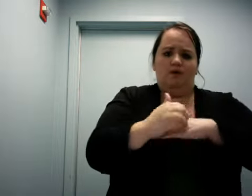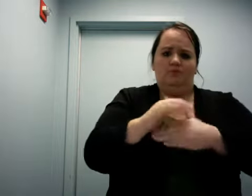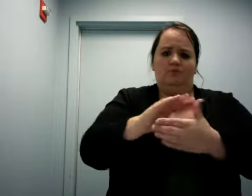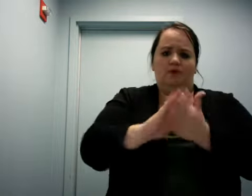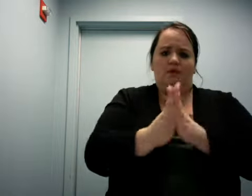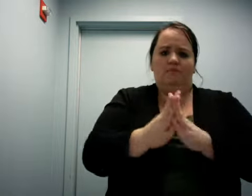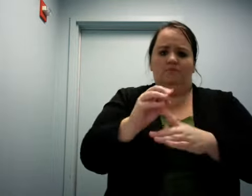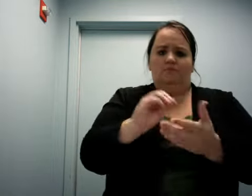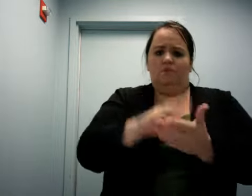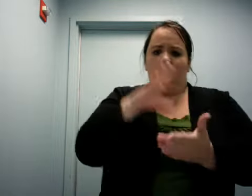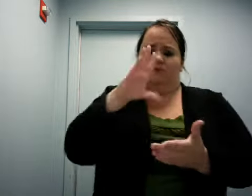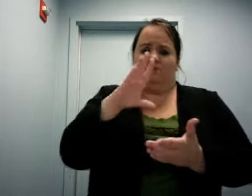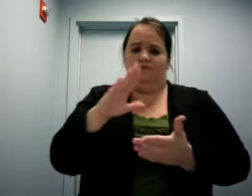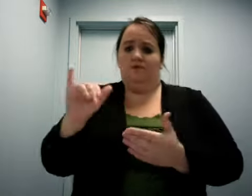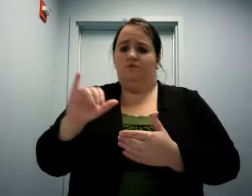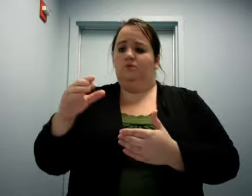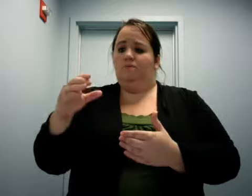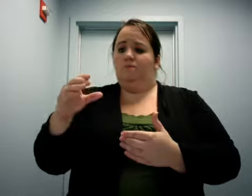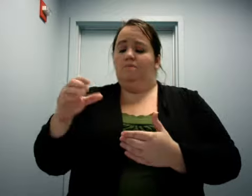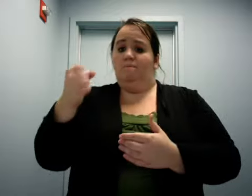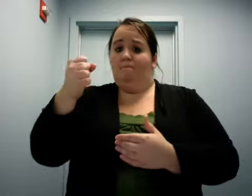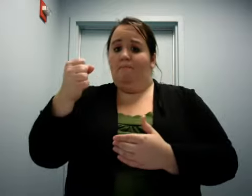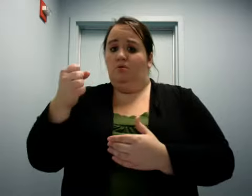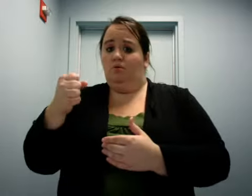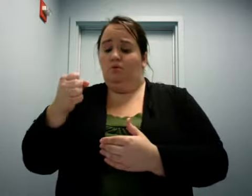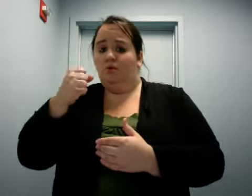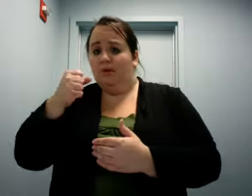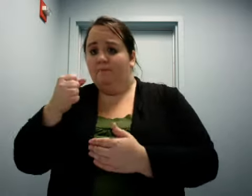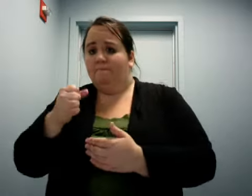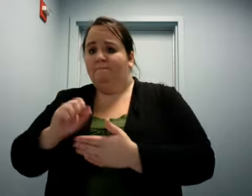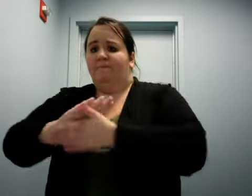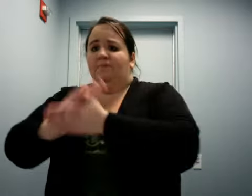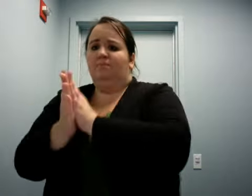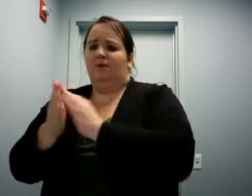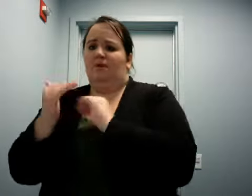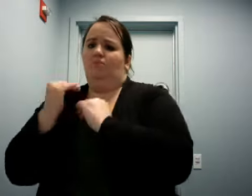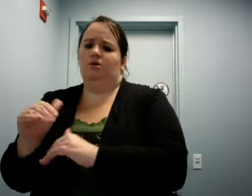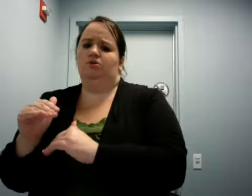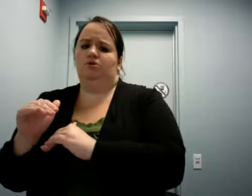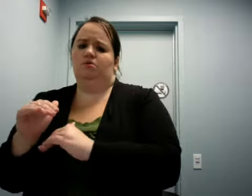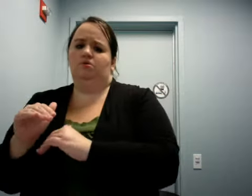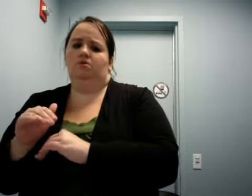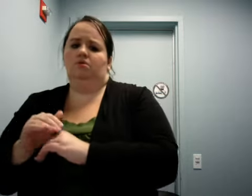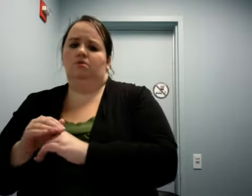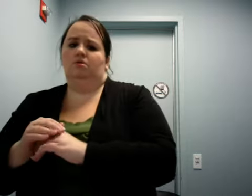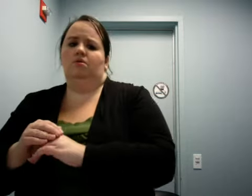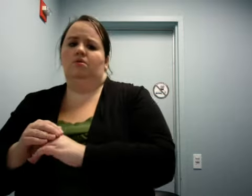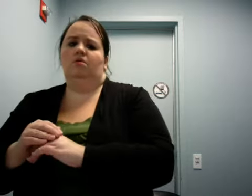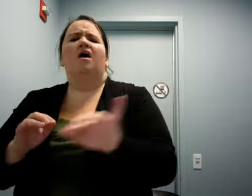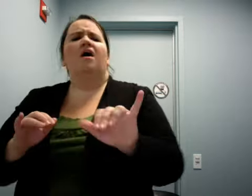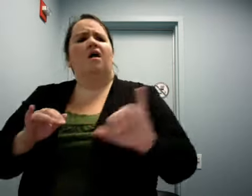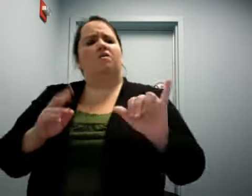became rationed. And most of all, a kind of normalized political fear invaded our lives.